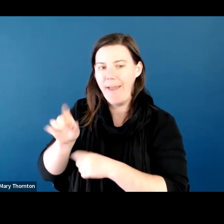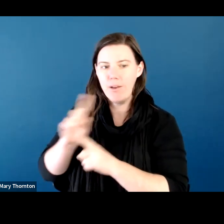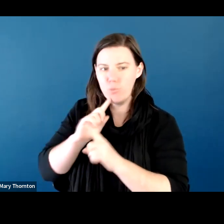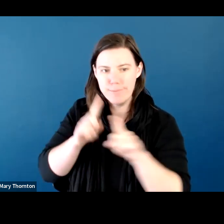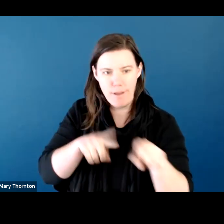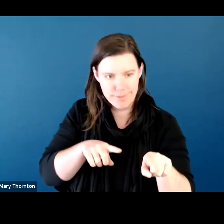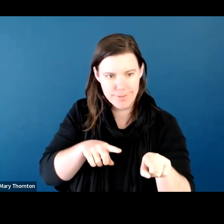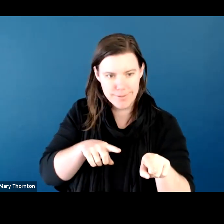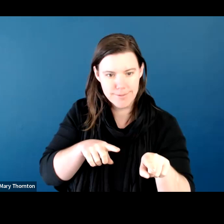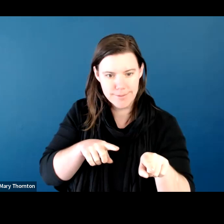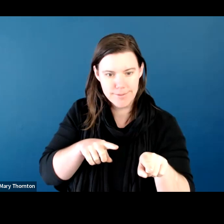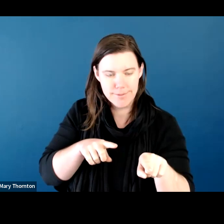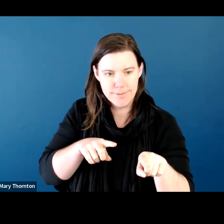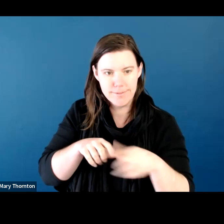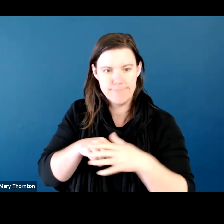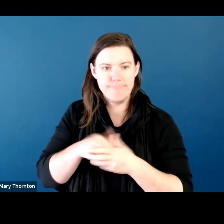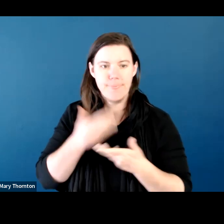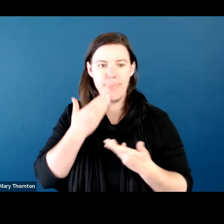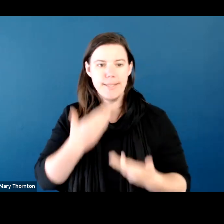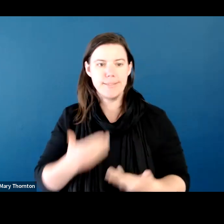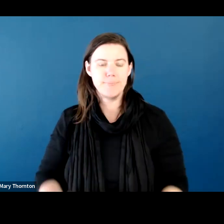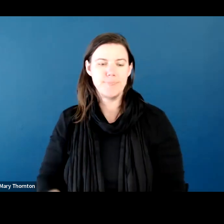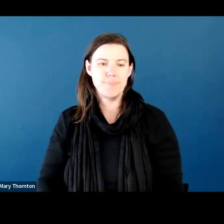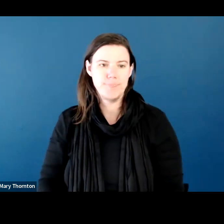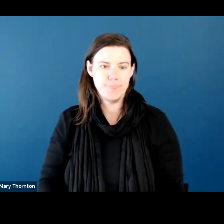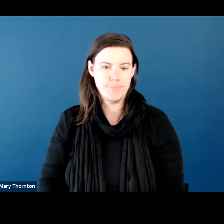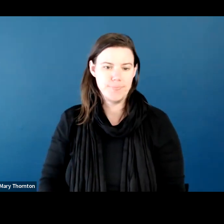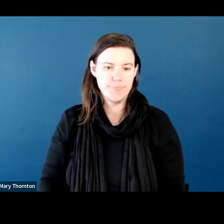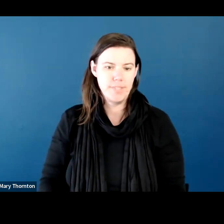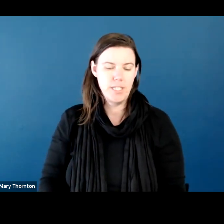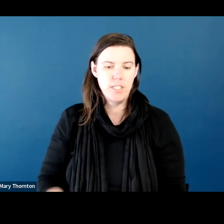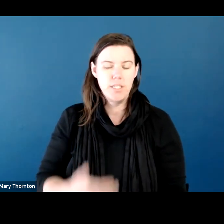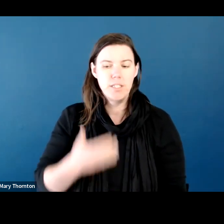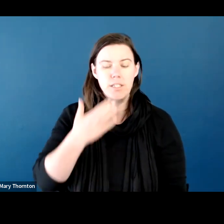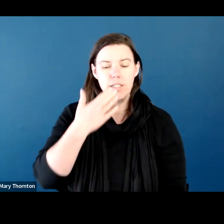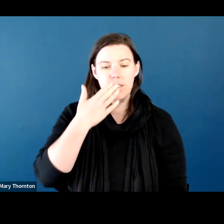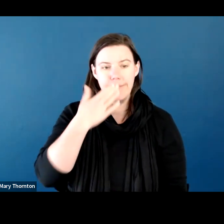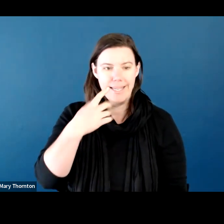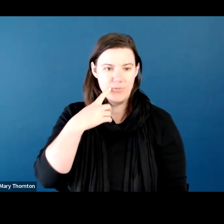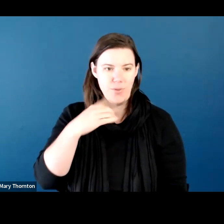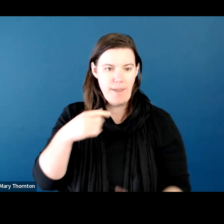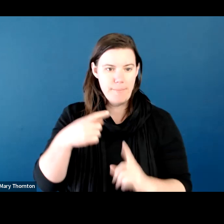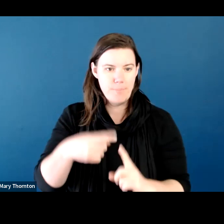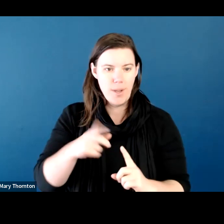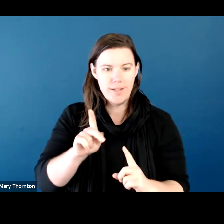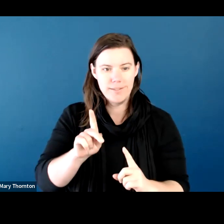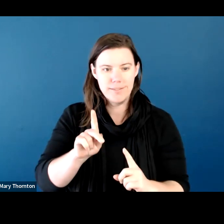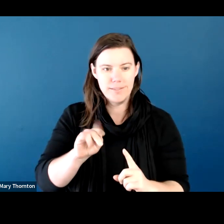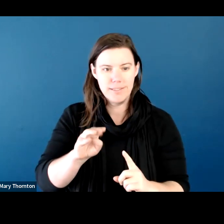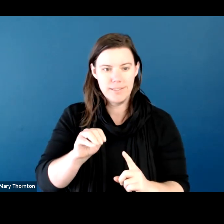for co-response? Thanks very much. Thanks for that point, Kimberly. And that actually suggests, Jen Stuber also asked